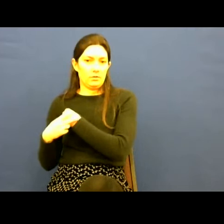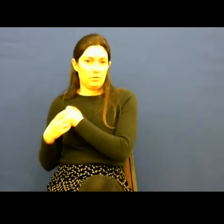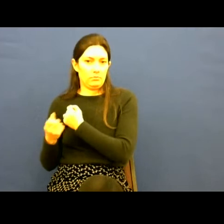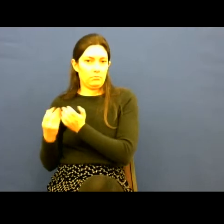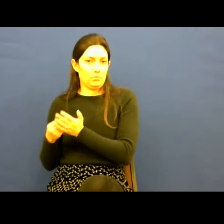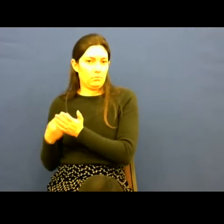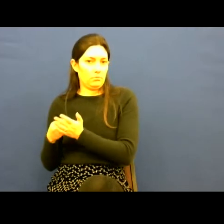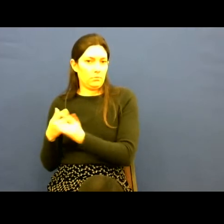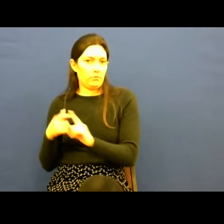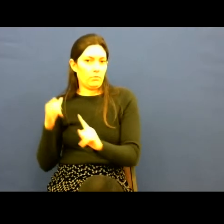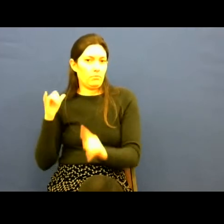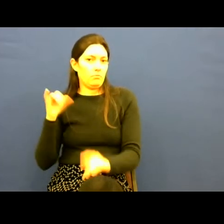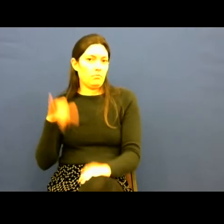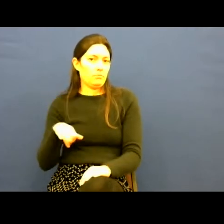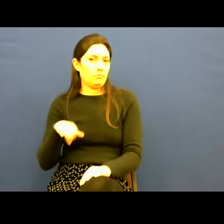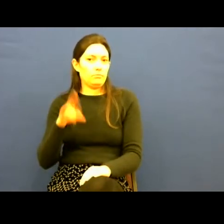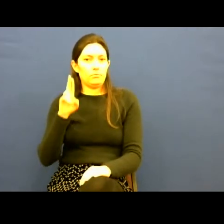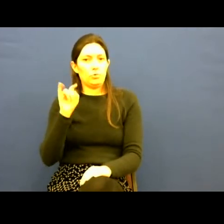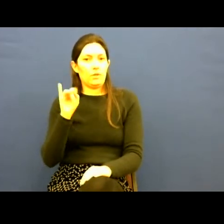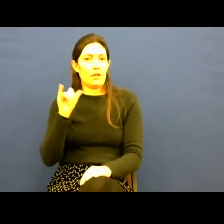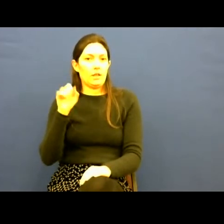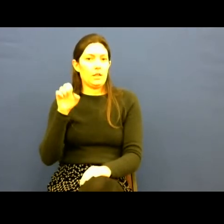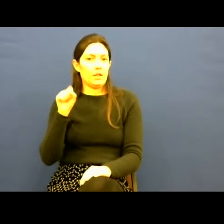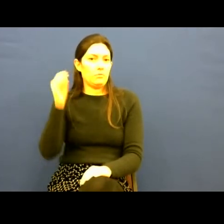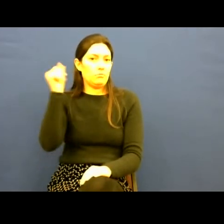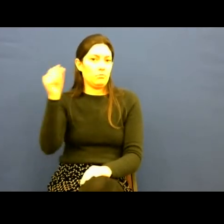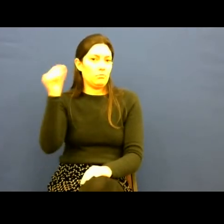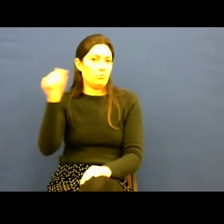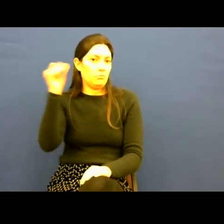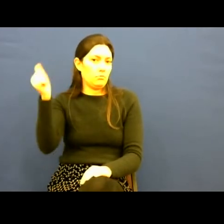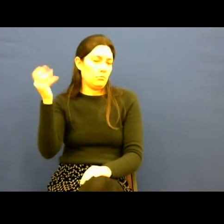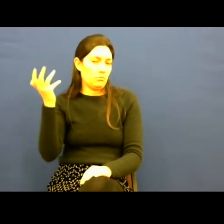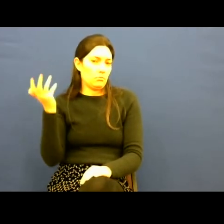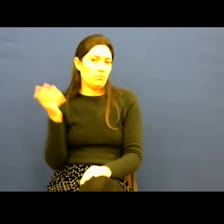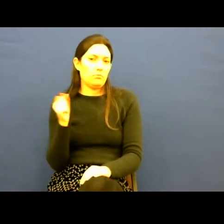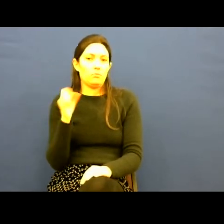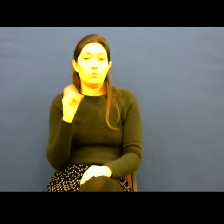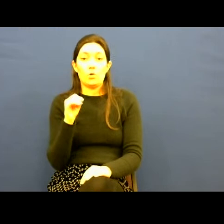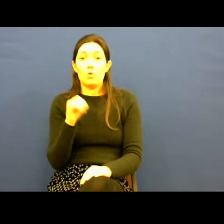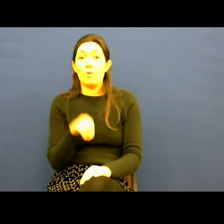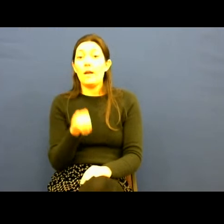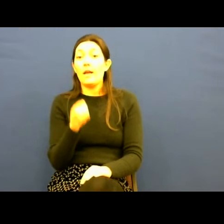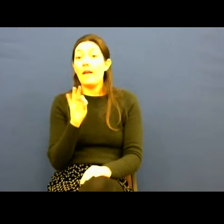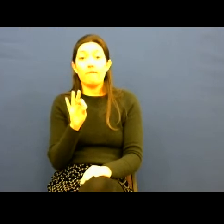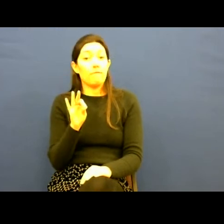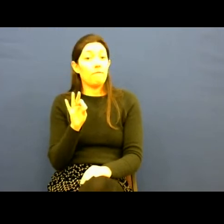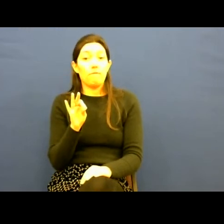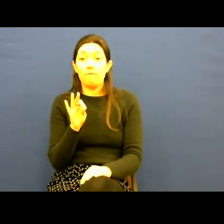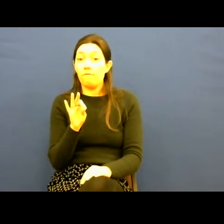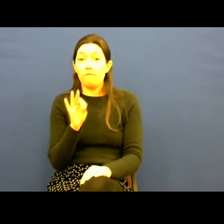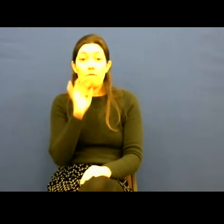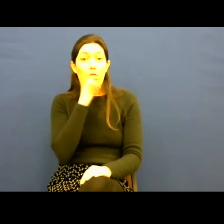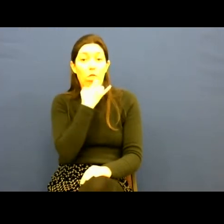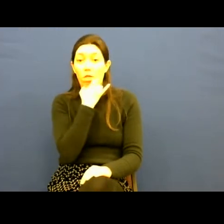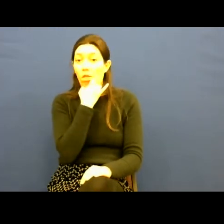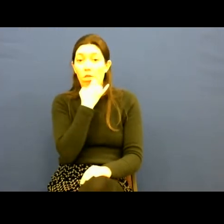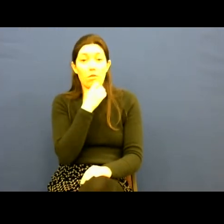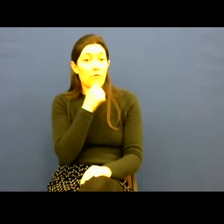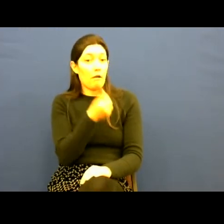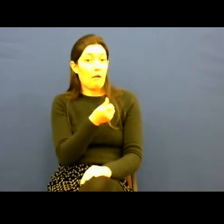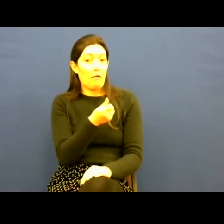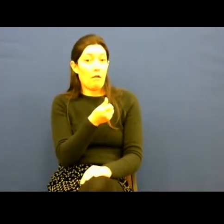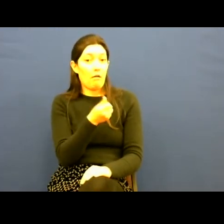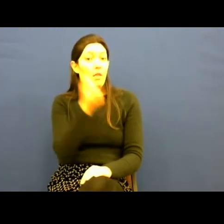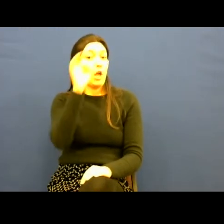from the utility costs. So, and if they're not, the company providing that